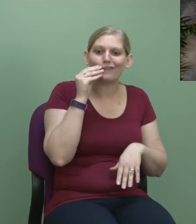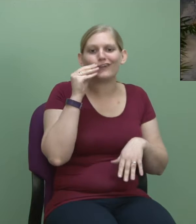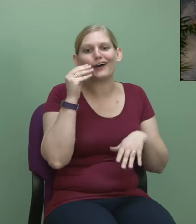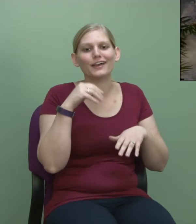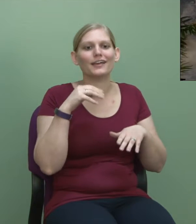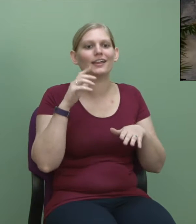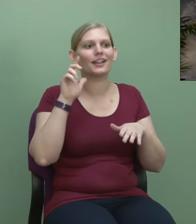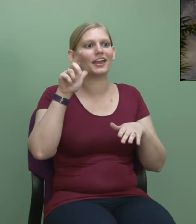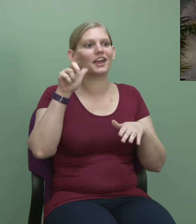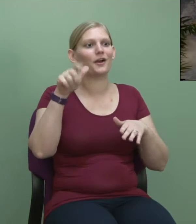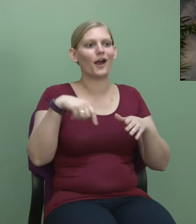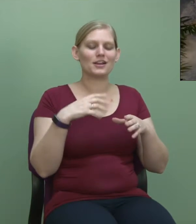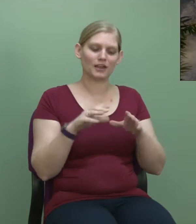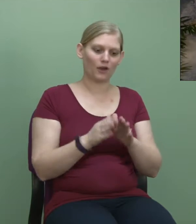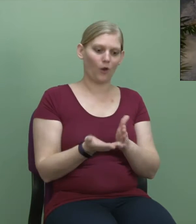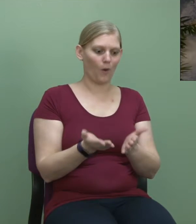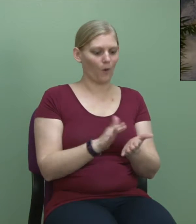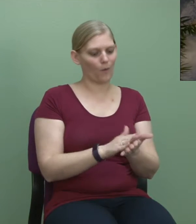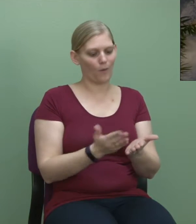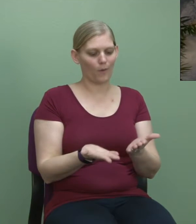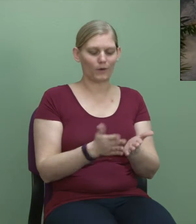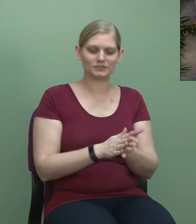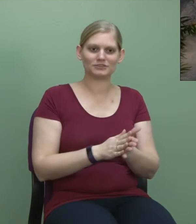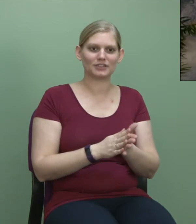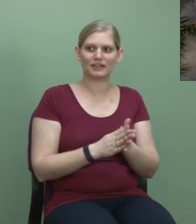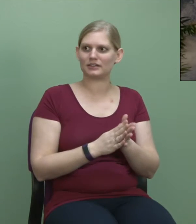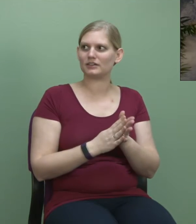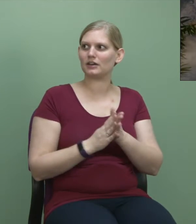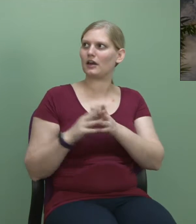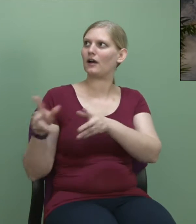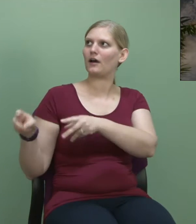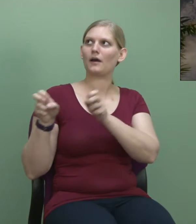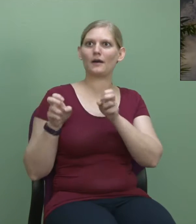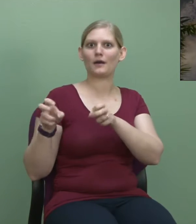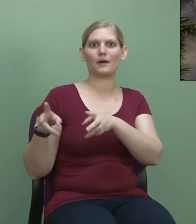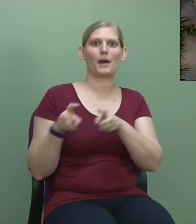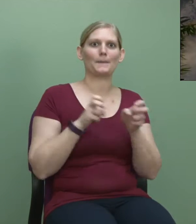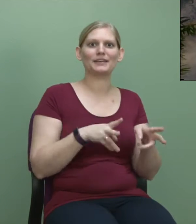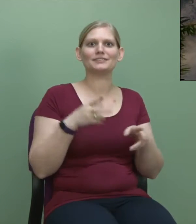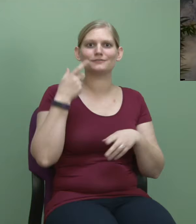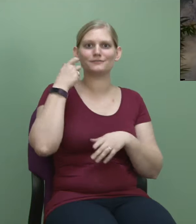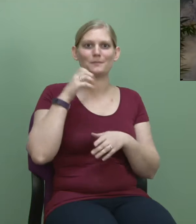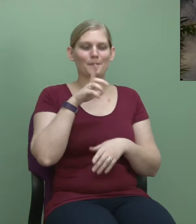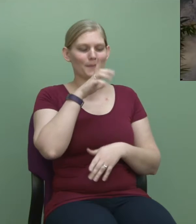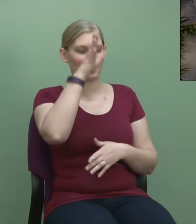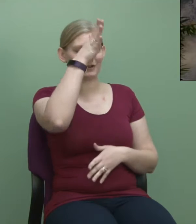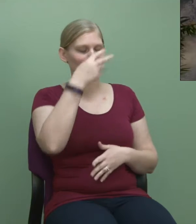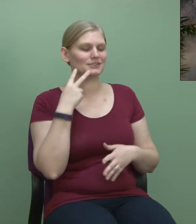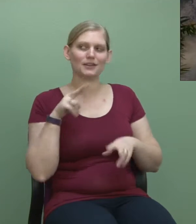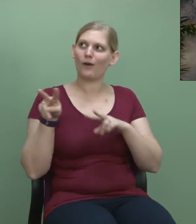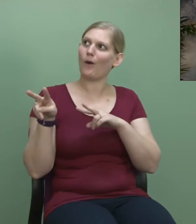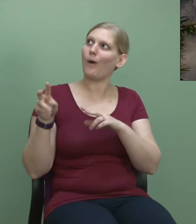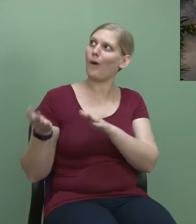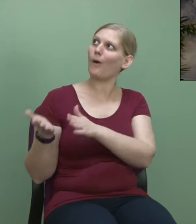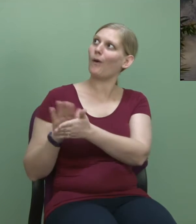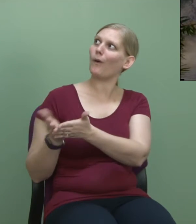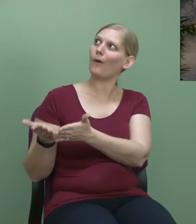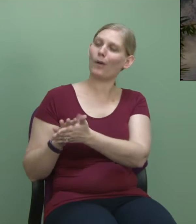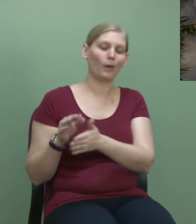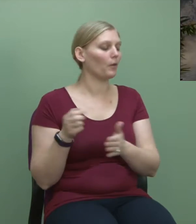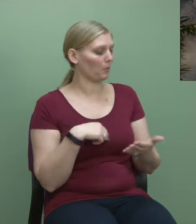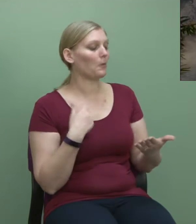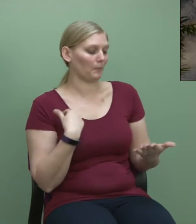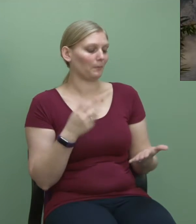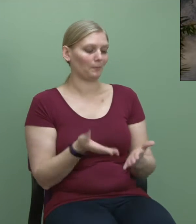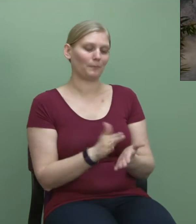her parents and other people that she had seen. There are different shapes of books, and that's one thing that we may not even